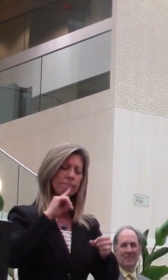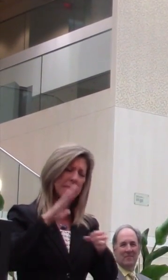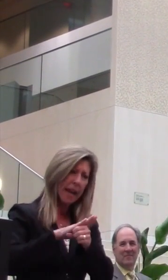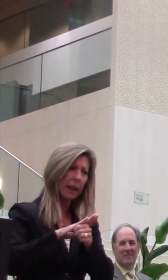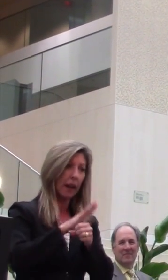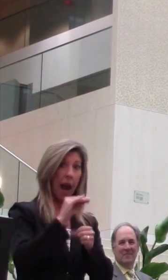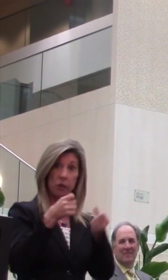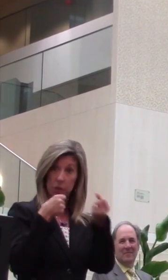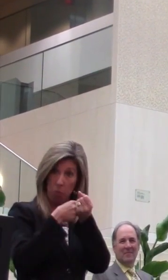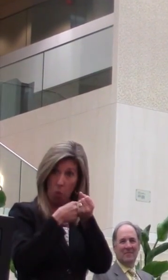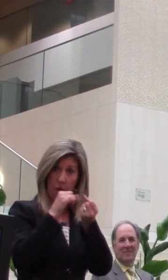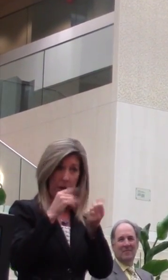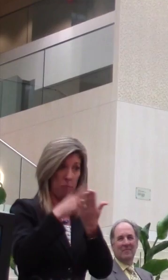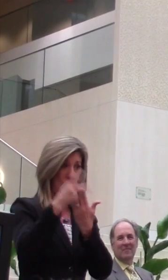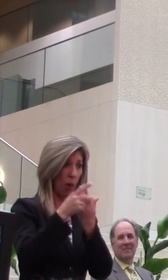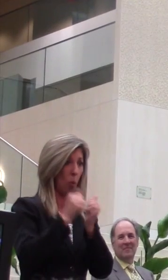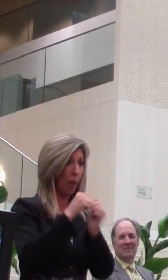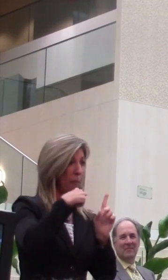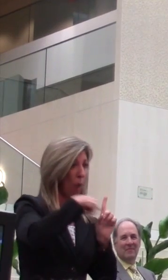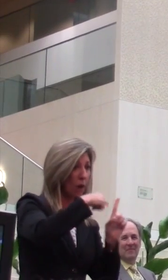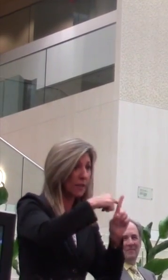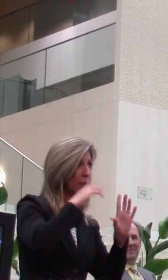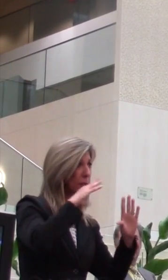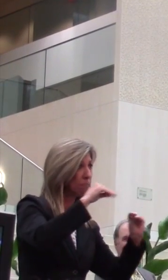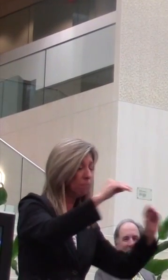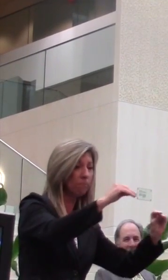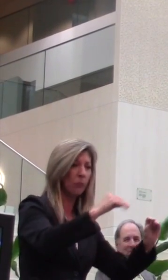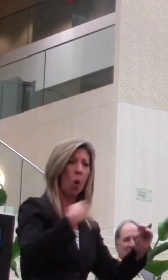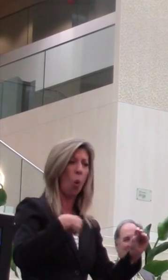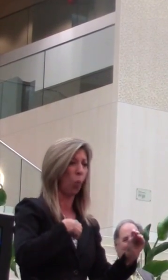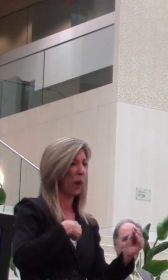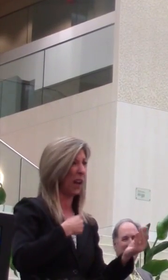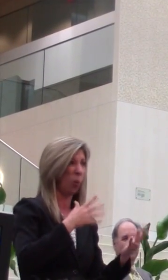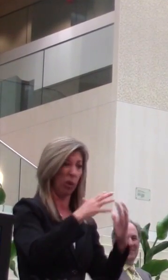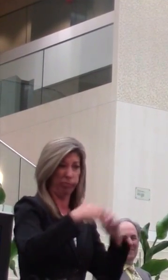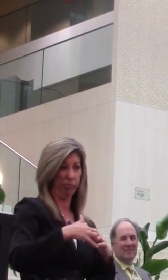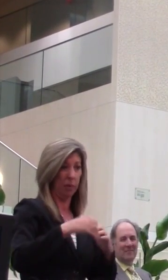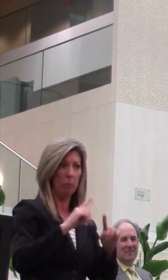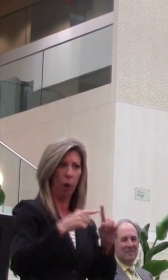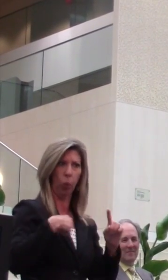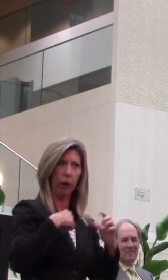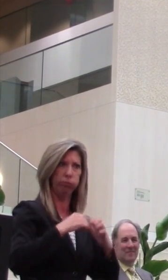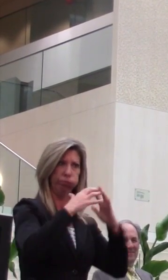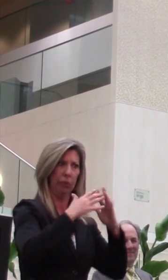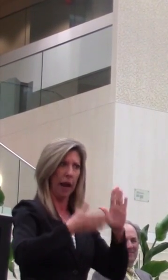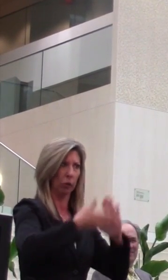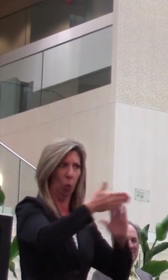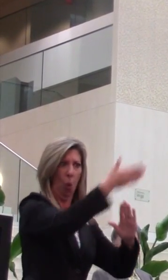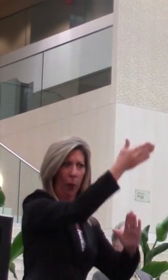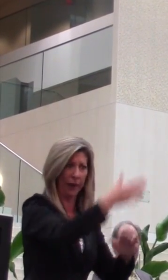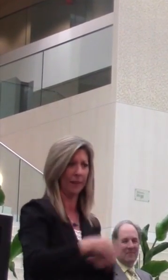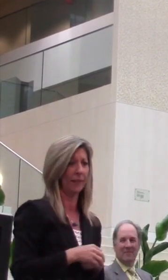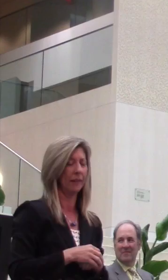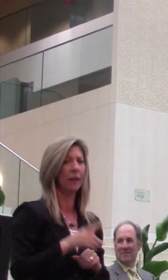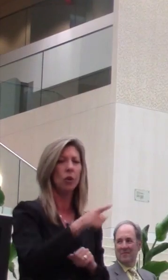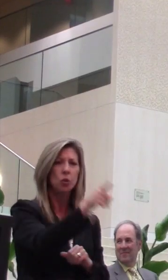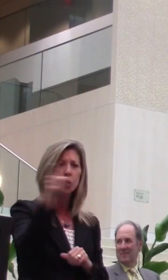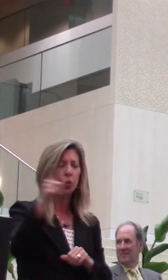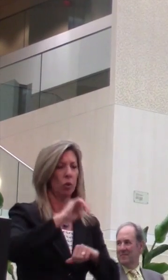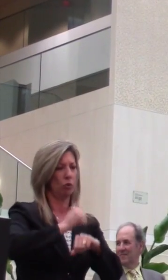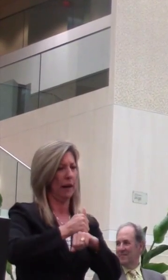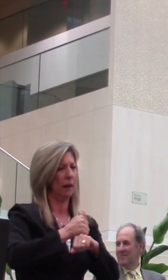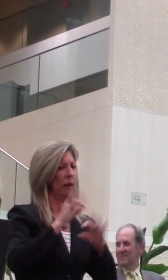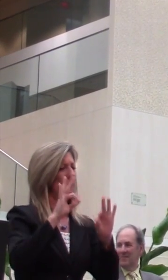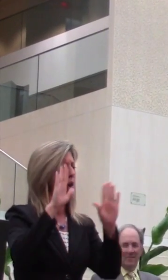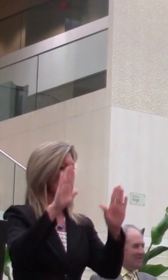mouth, we may not even be running, never mind growing rapidly like we have been. You have all created an incredible community, and I could never